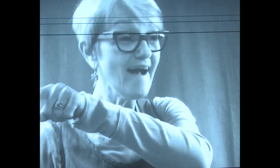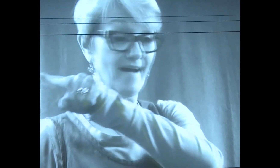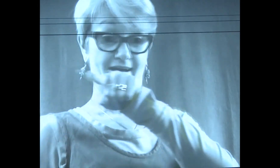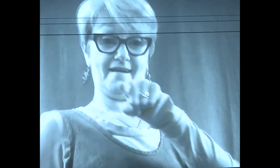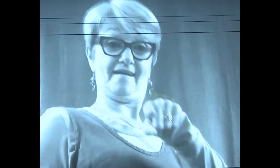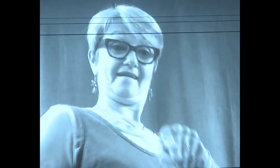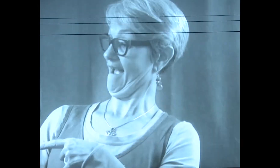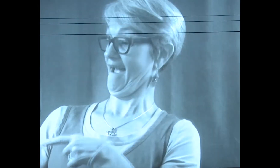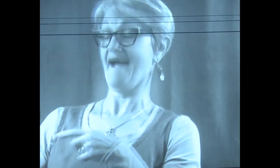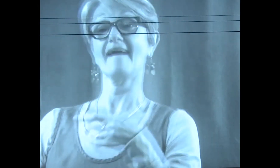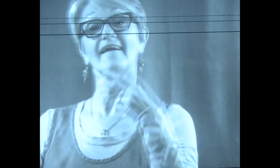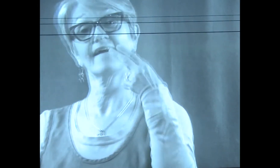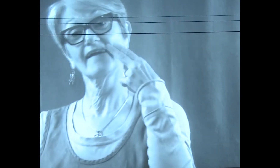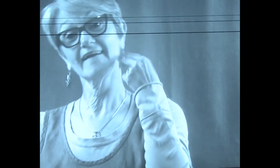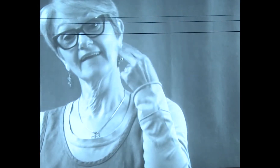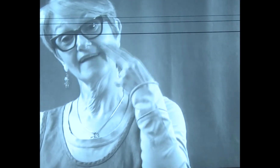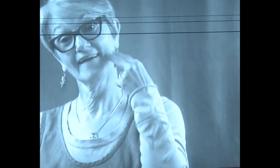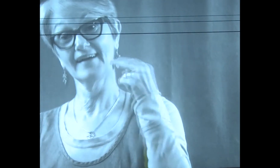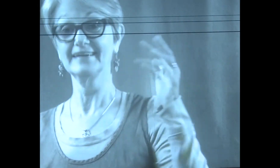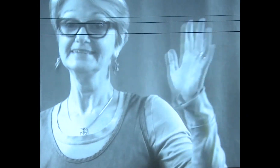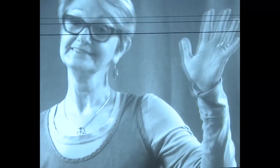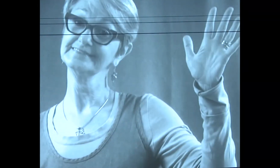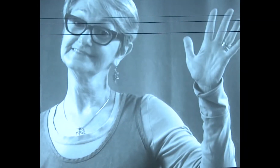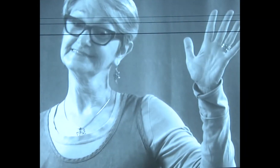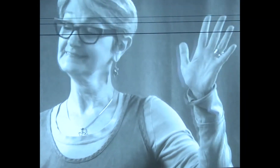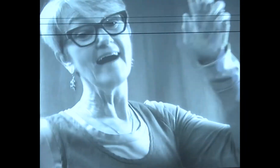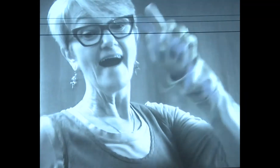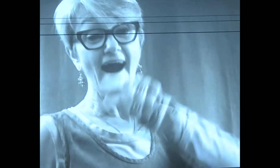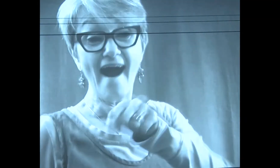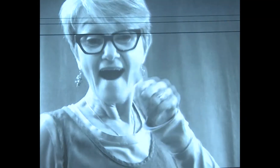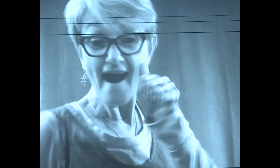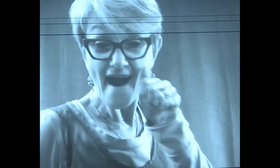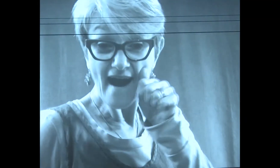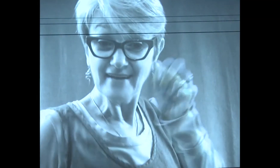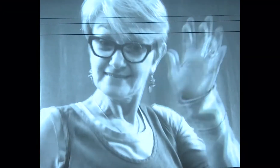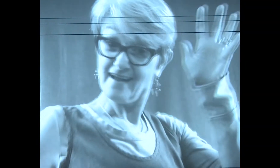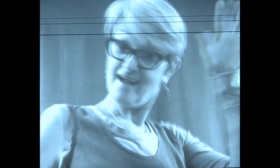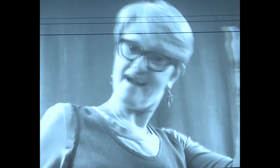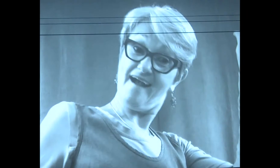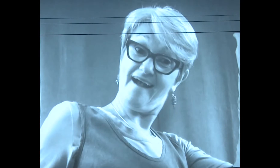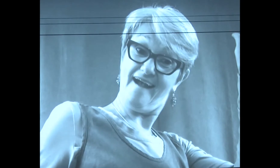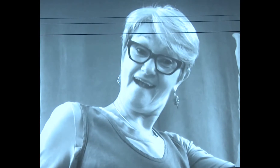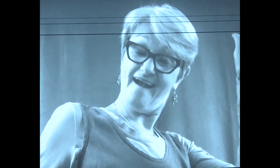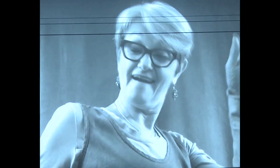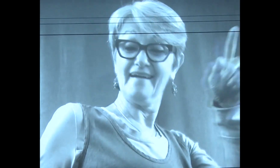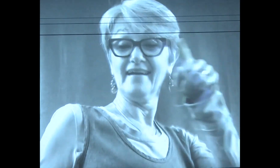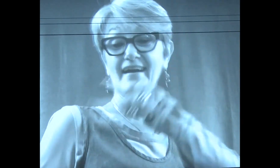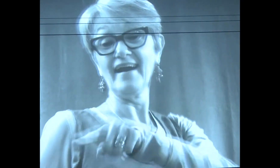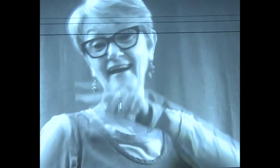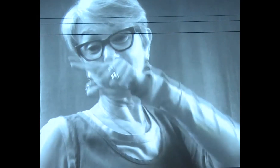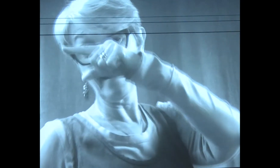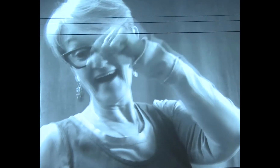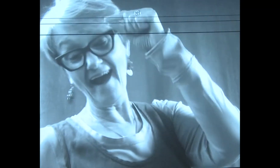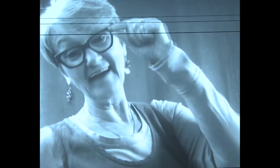hearing, deaf, hearing, deaf people all watching. And I'm going to